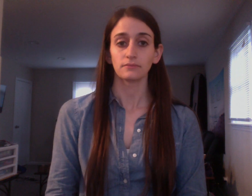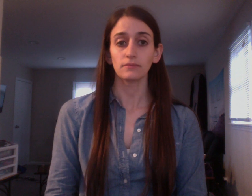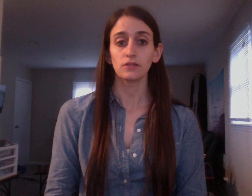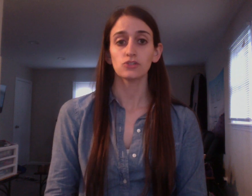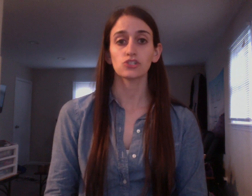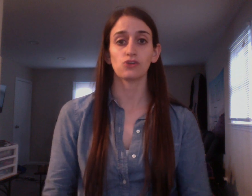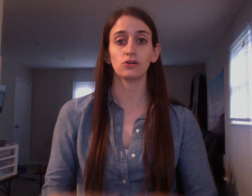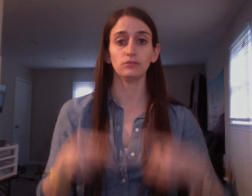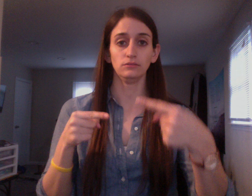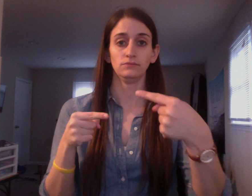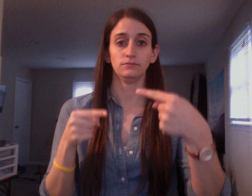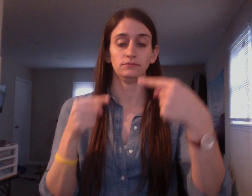Struggle.